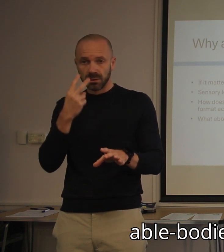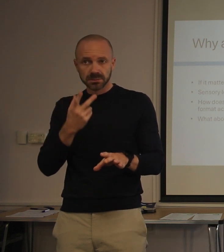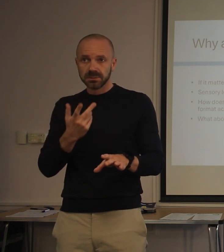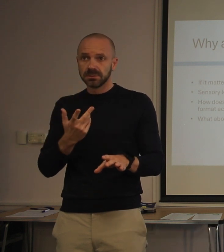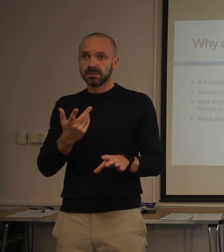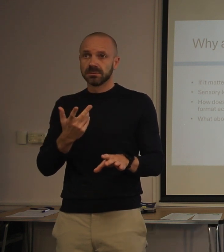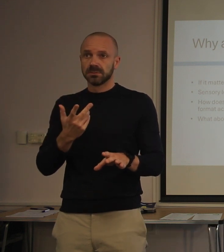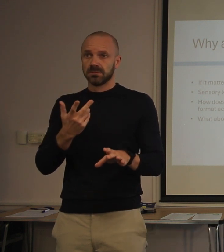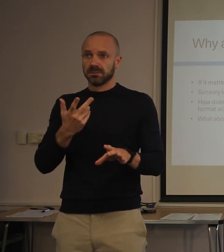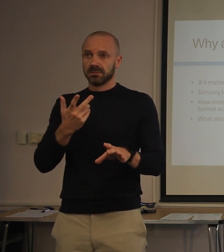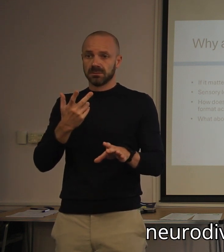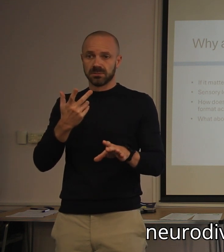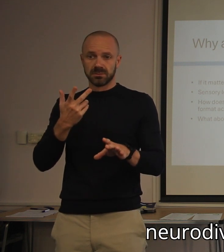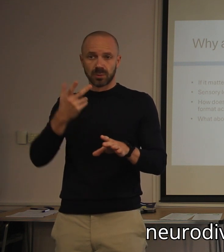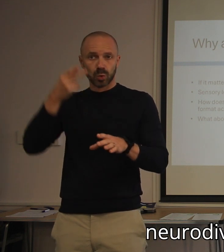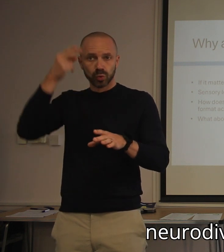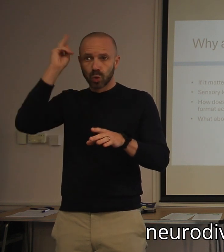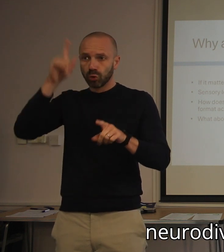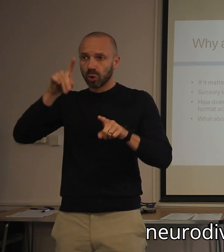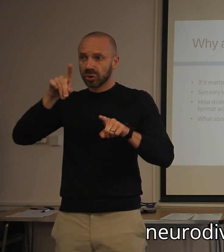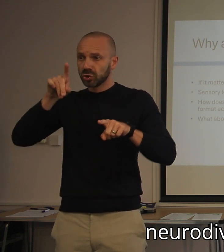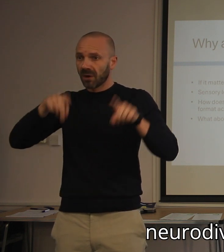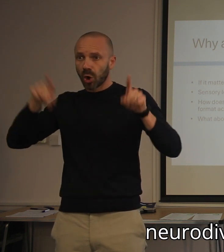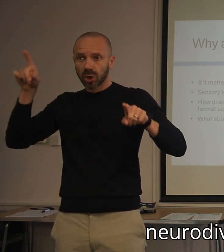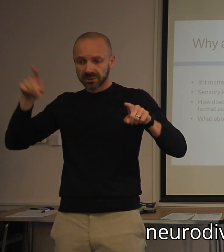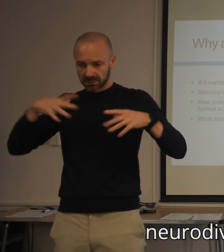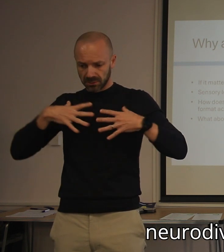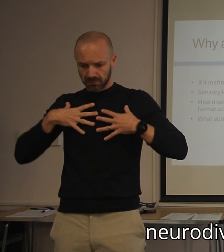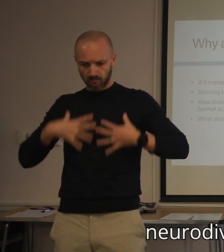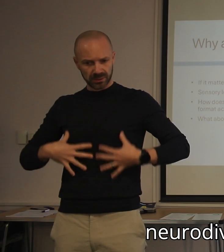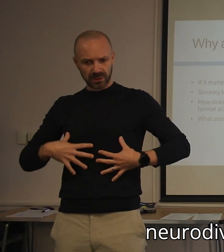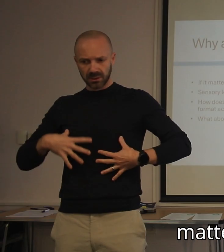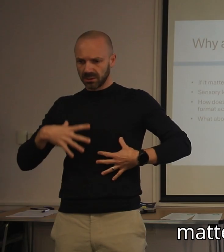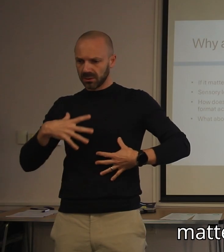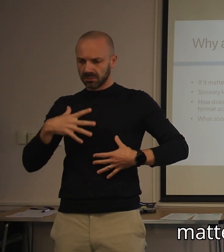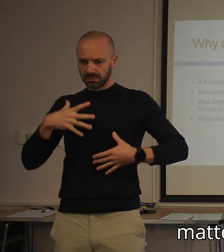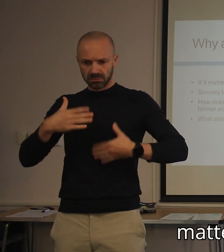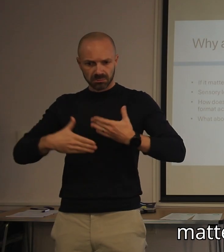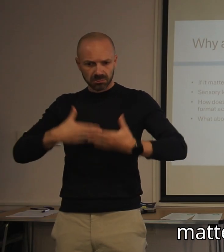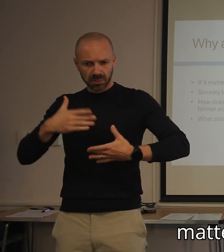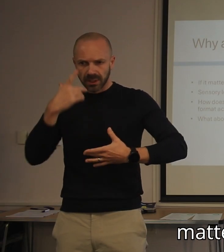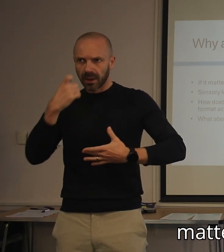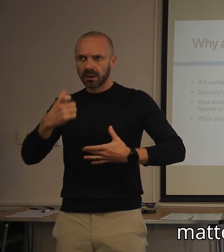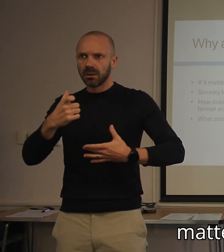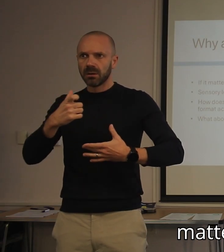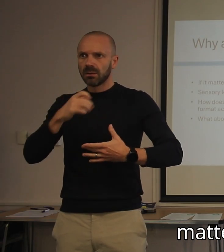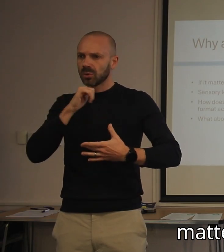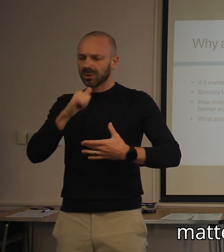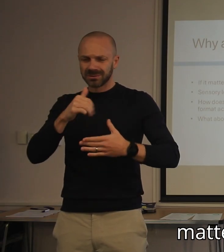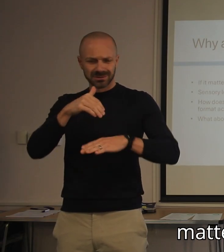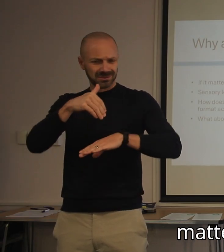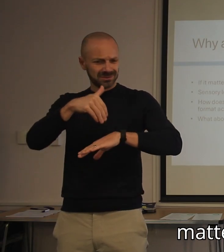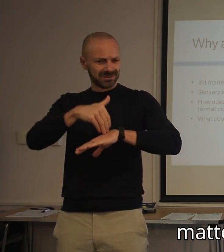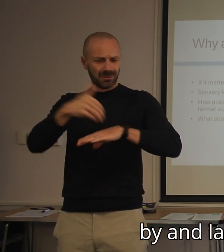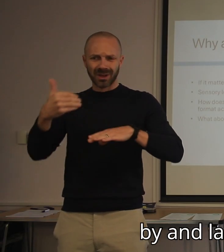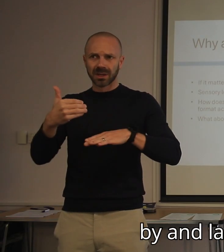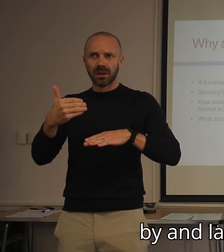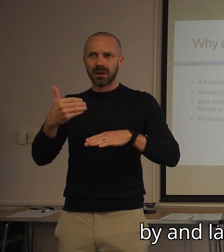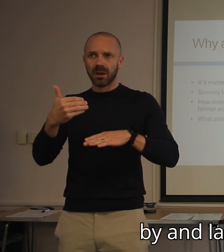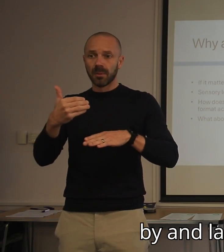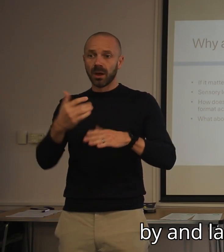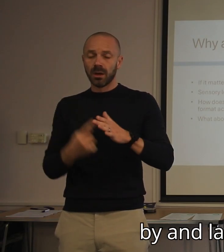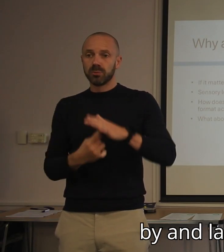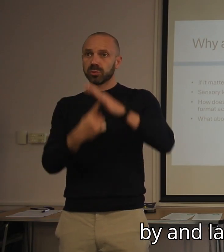whether you're neurodiverse or neurotypical, it matters to everyone. But by